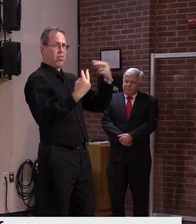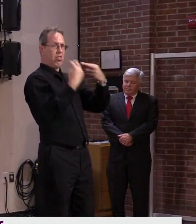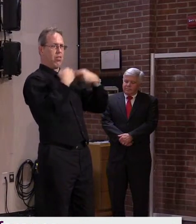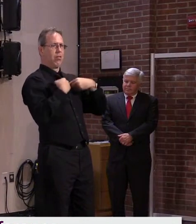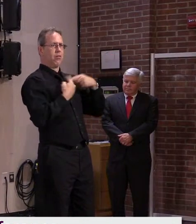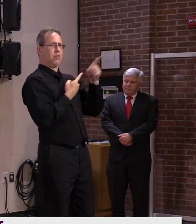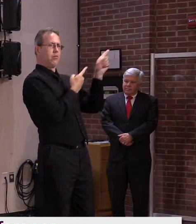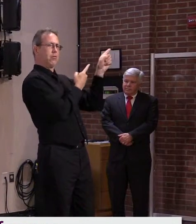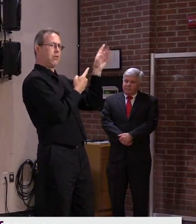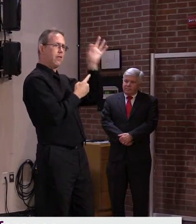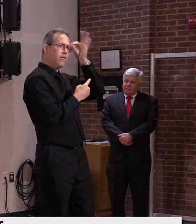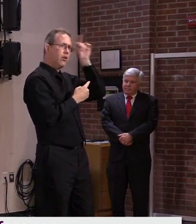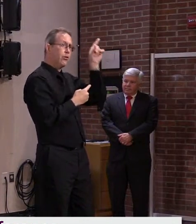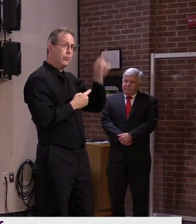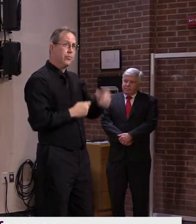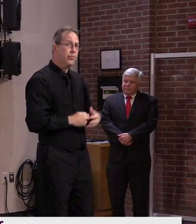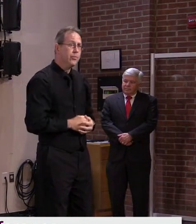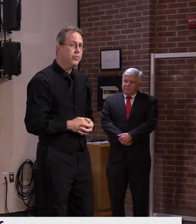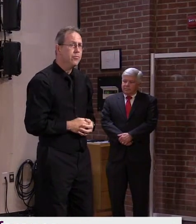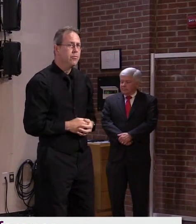Okay, thanks everybody.